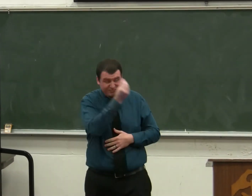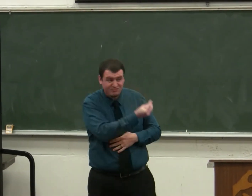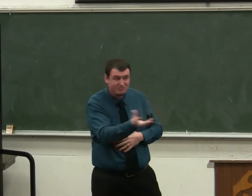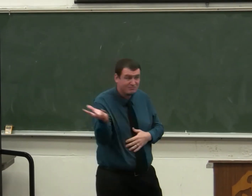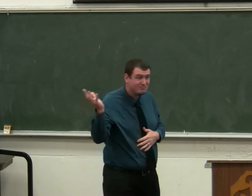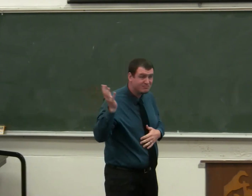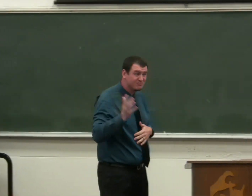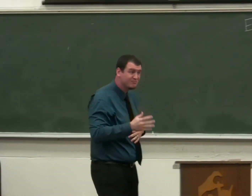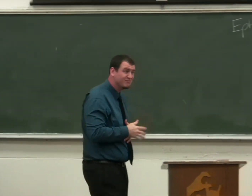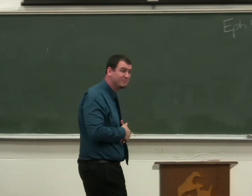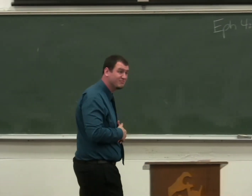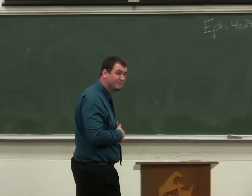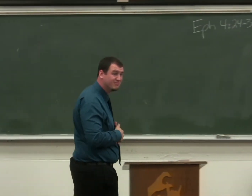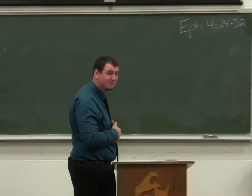sin is a pleasure for a season.